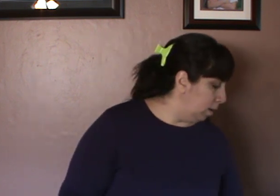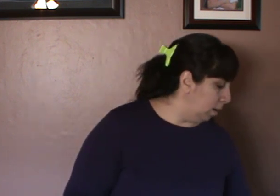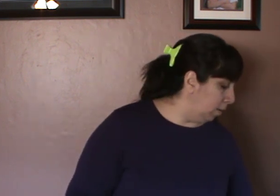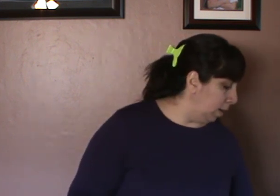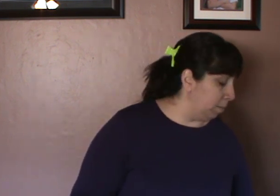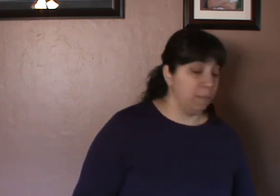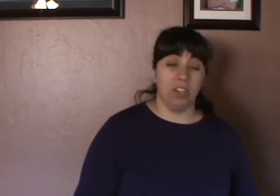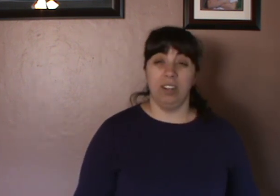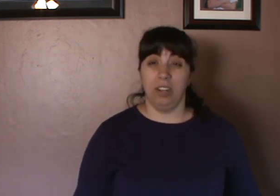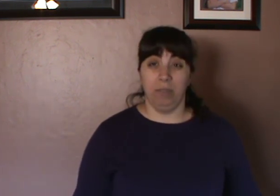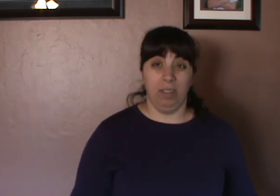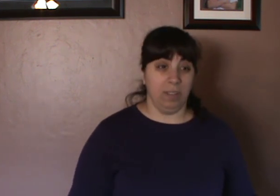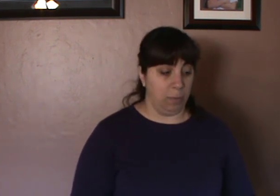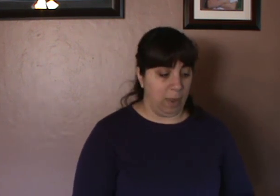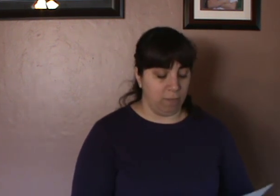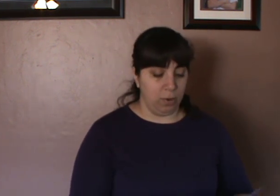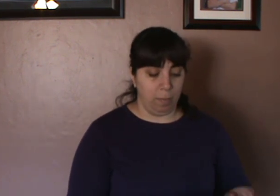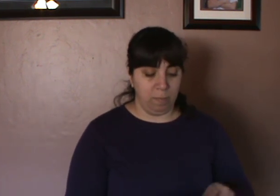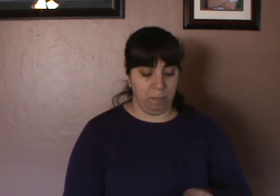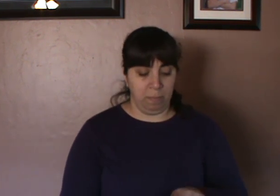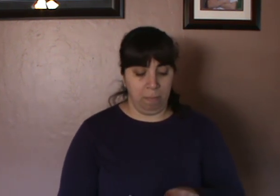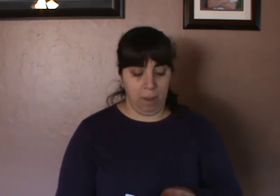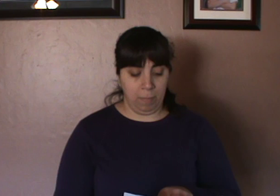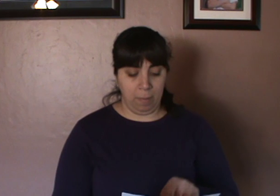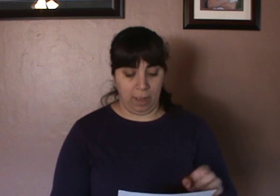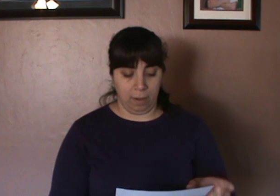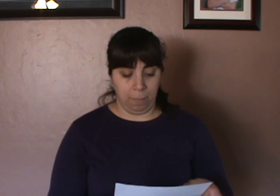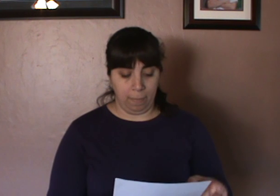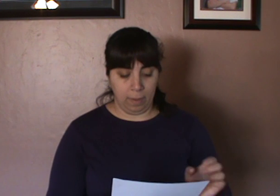All right. It's hard to know the lines when we have to do it line by line.